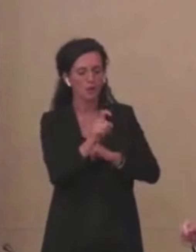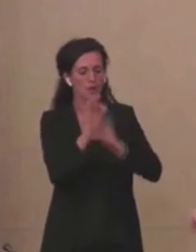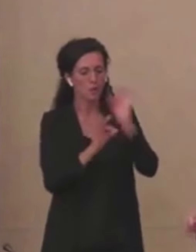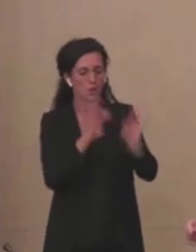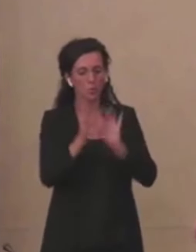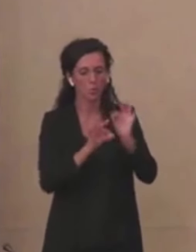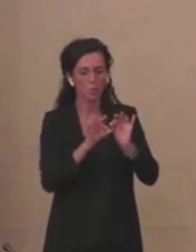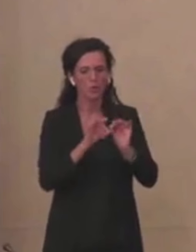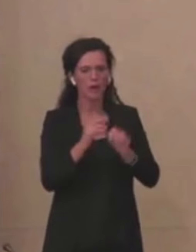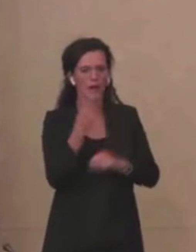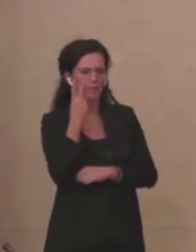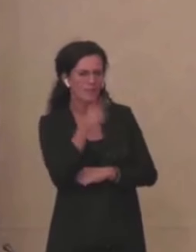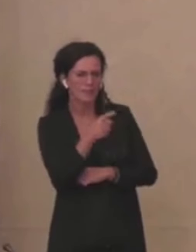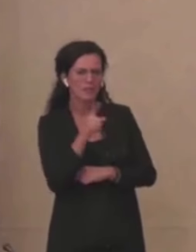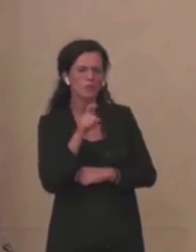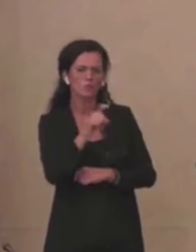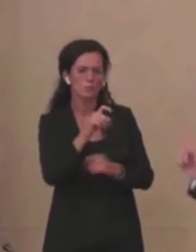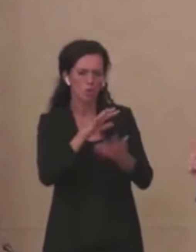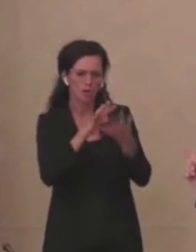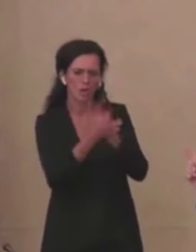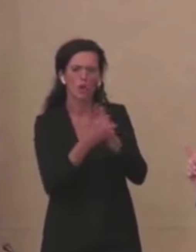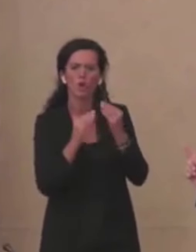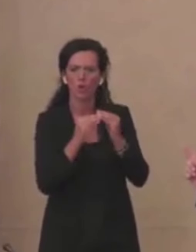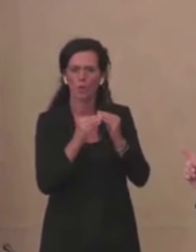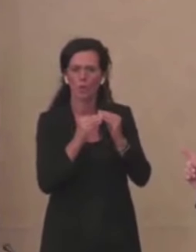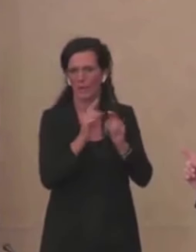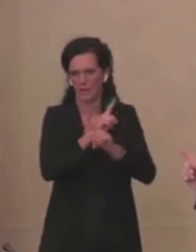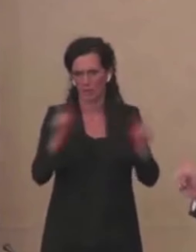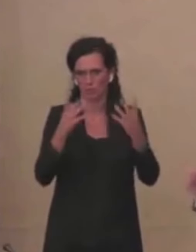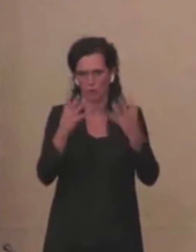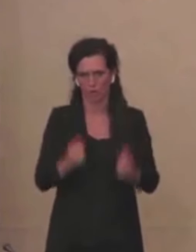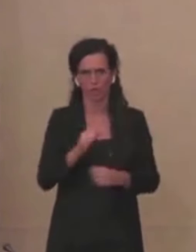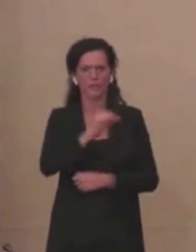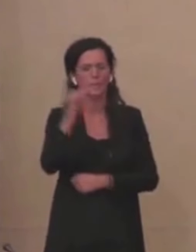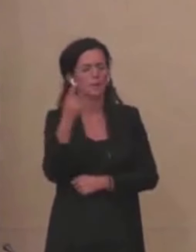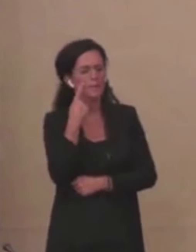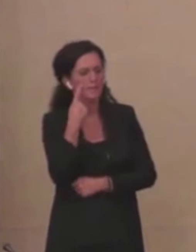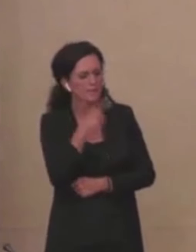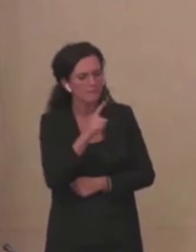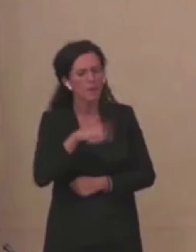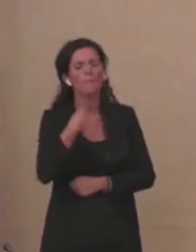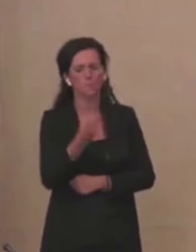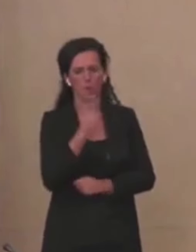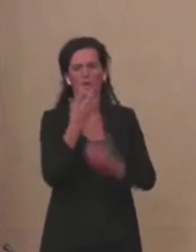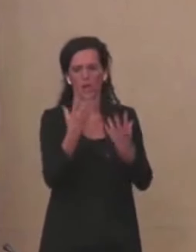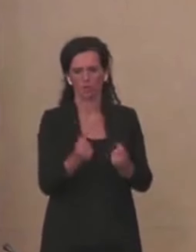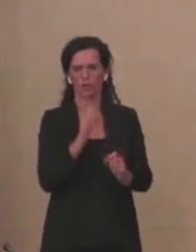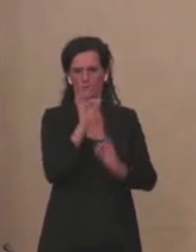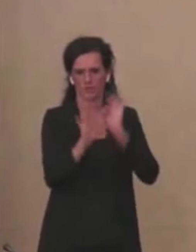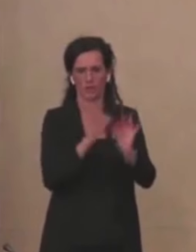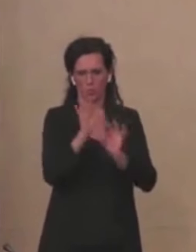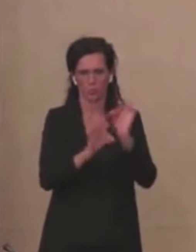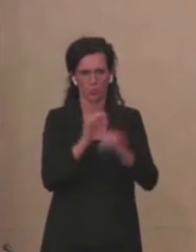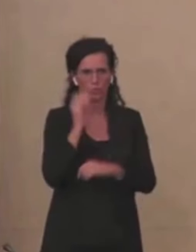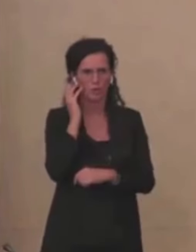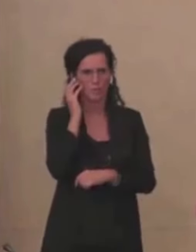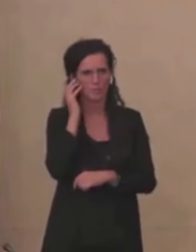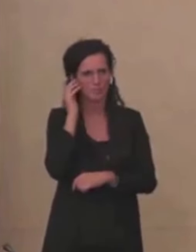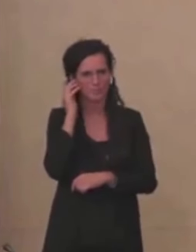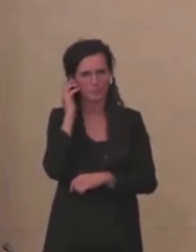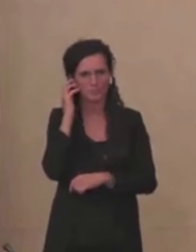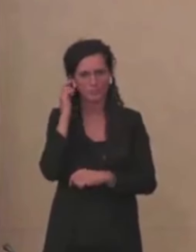of treating COVID or long COVID without that kind of information on